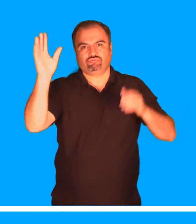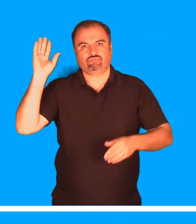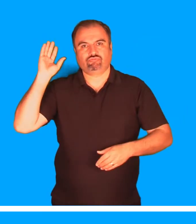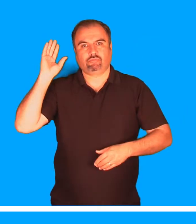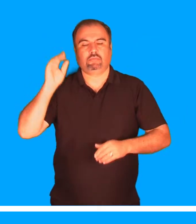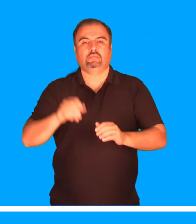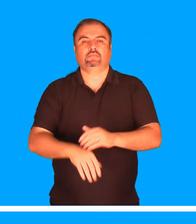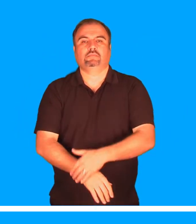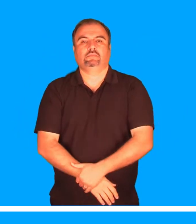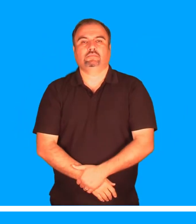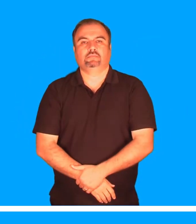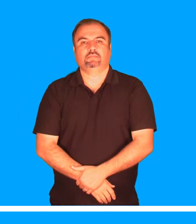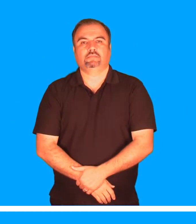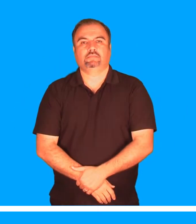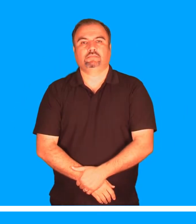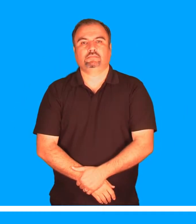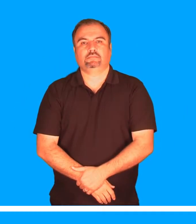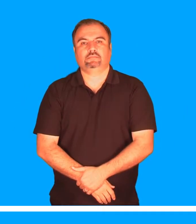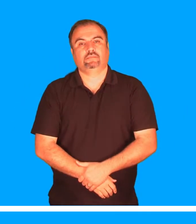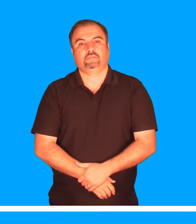hike on a path through the woods.